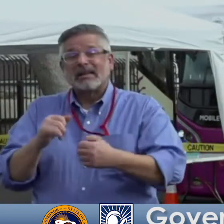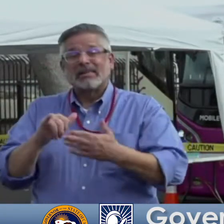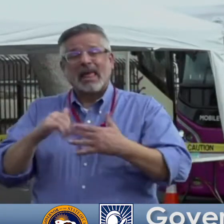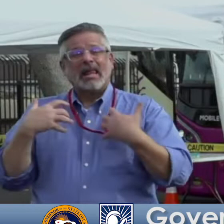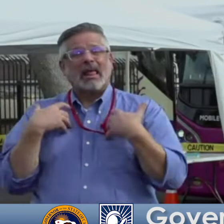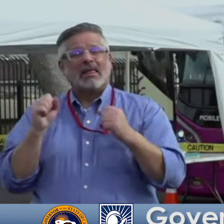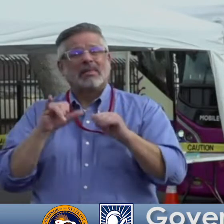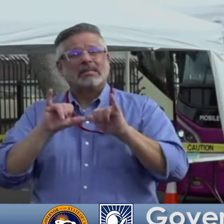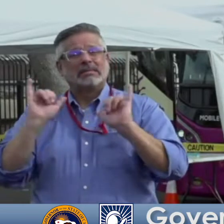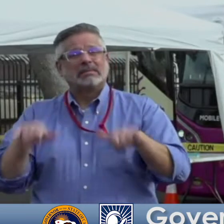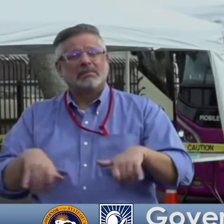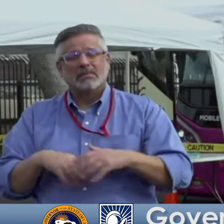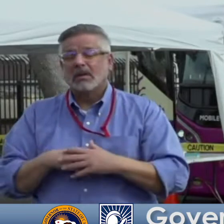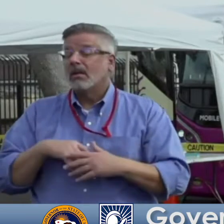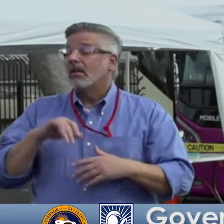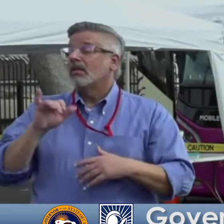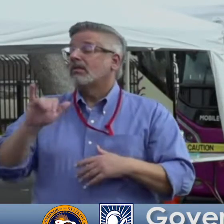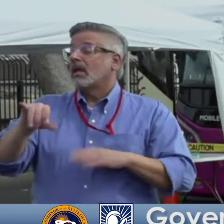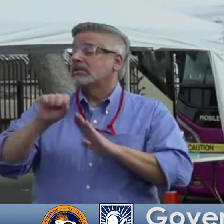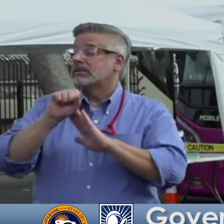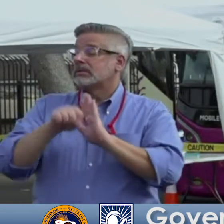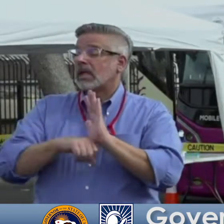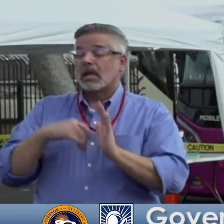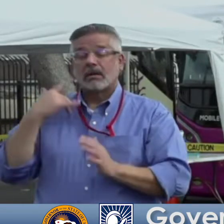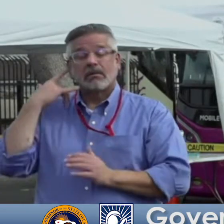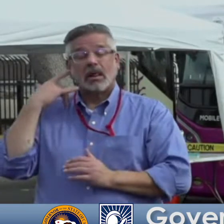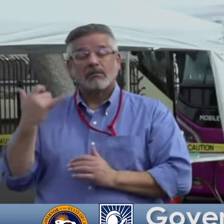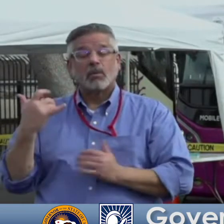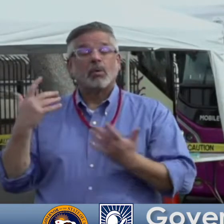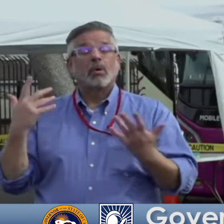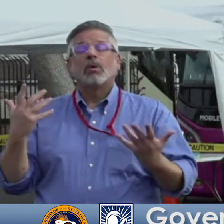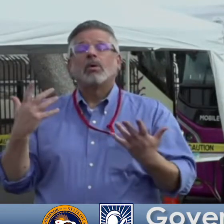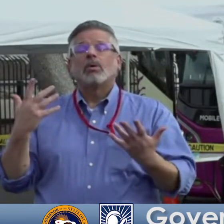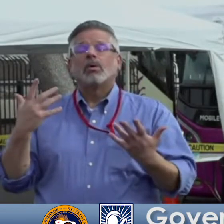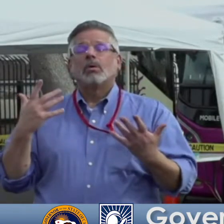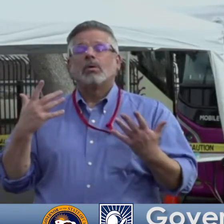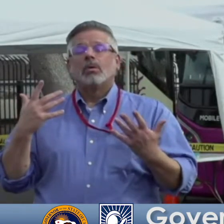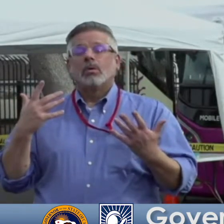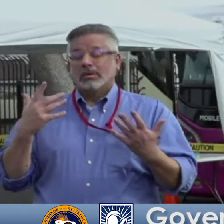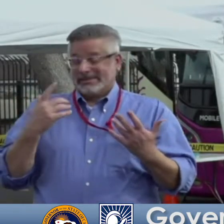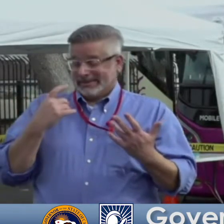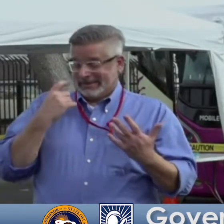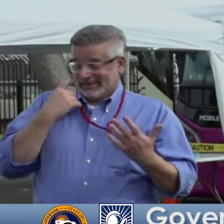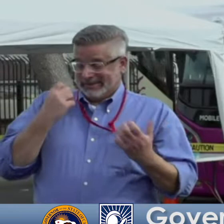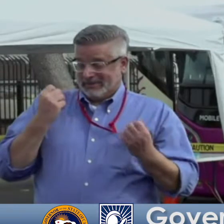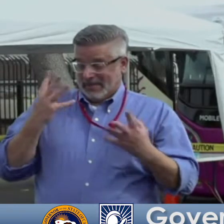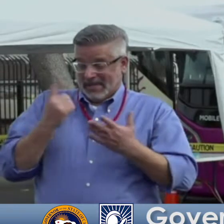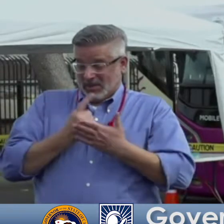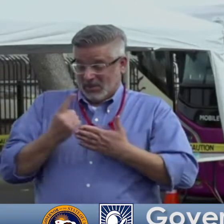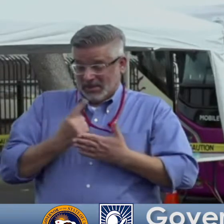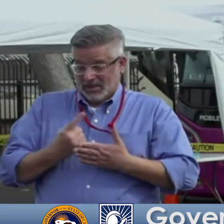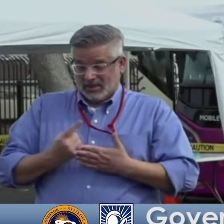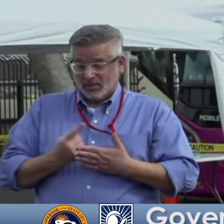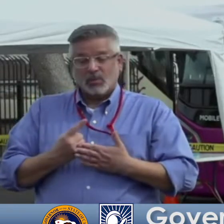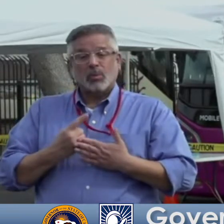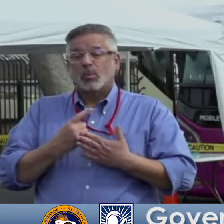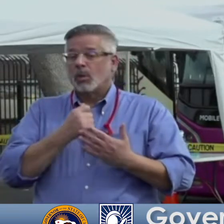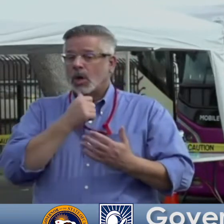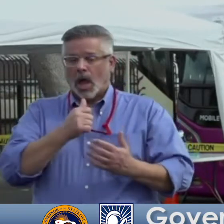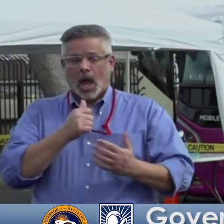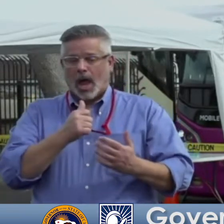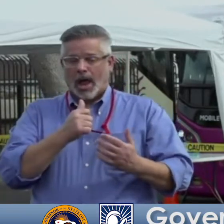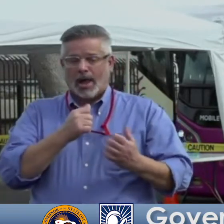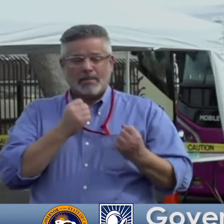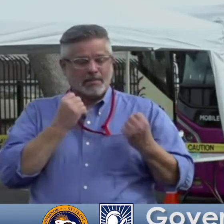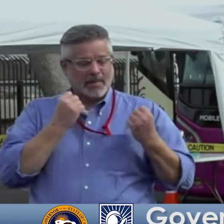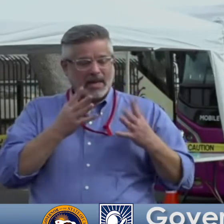system. And that's why the state of California, over the course of the last many weeks, we're not reacting to this, we in